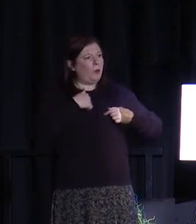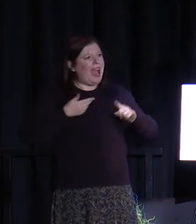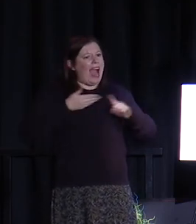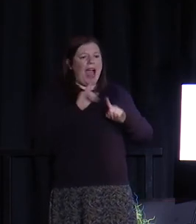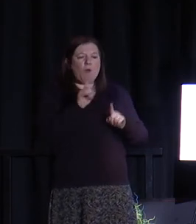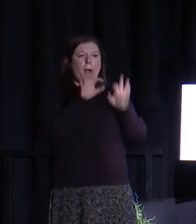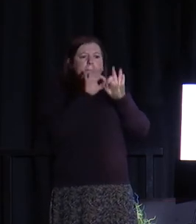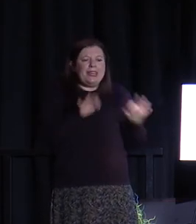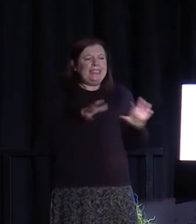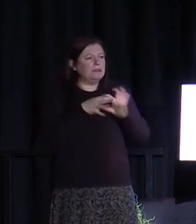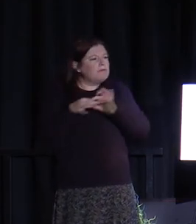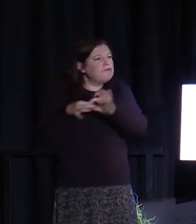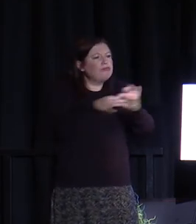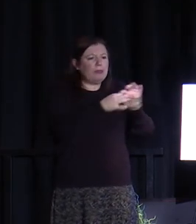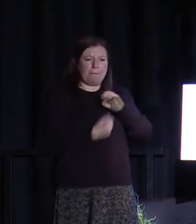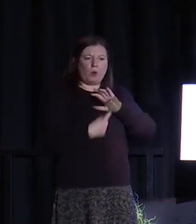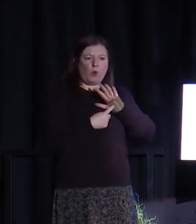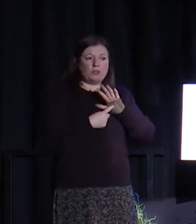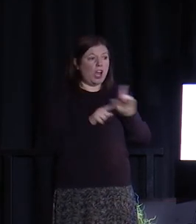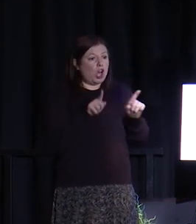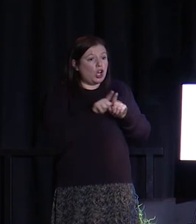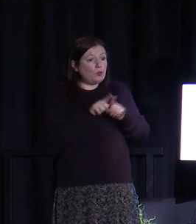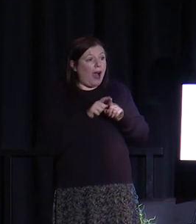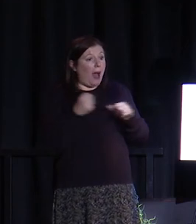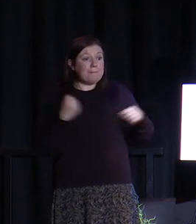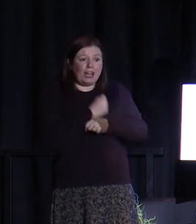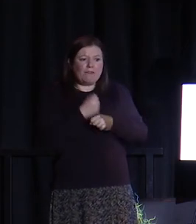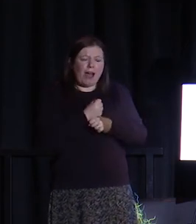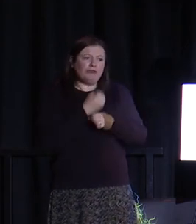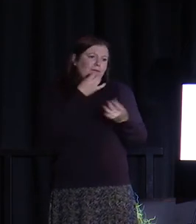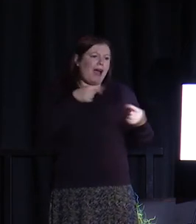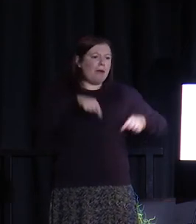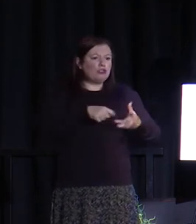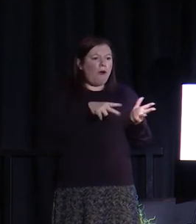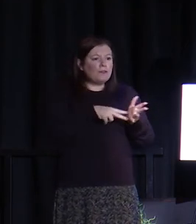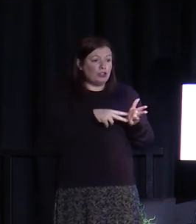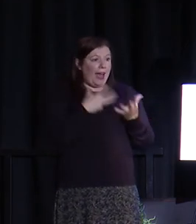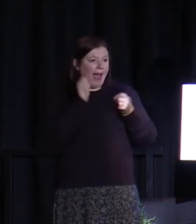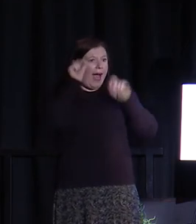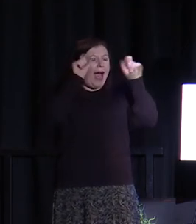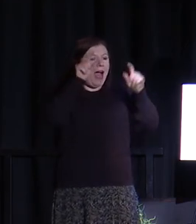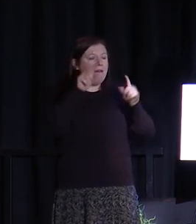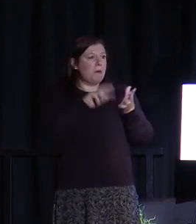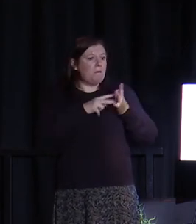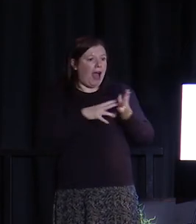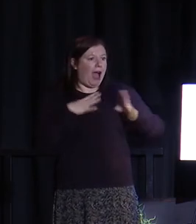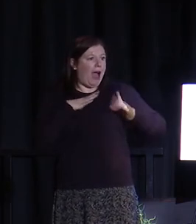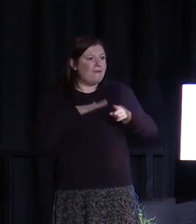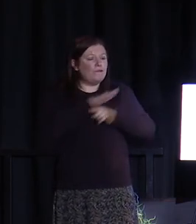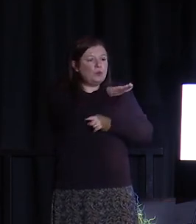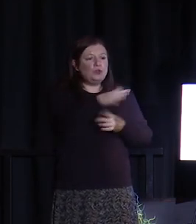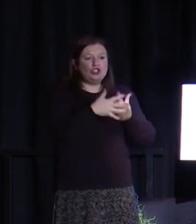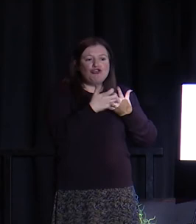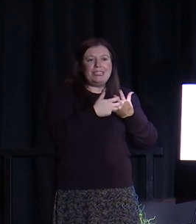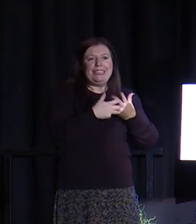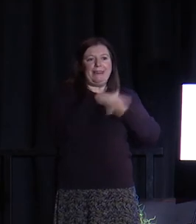also rooted in its manufacturing, its innovation history, is also now thinking about green futures, 5G, digital